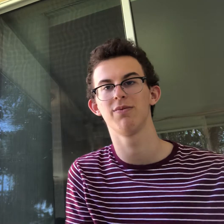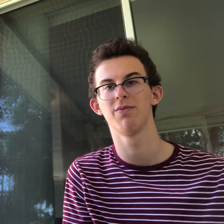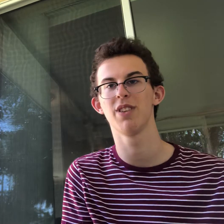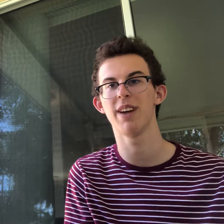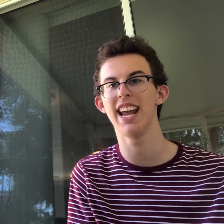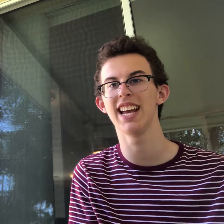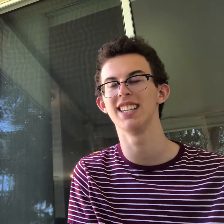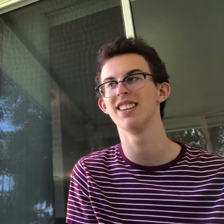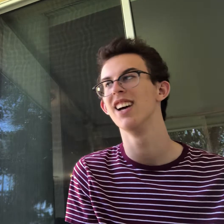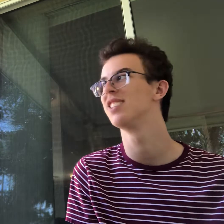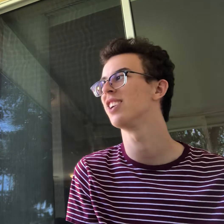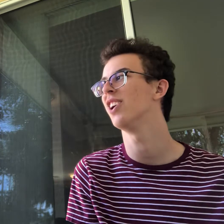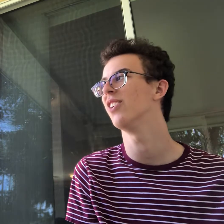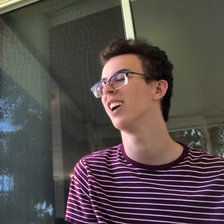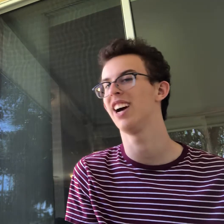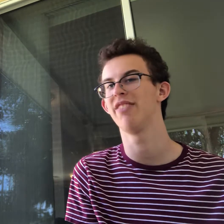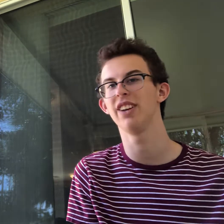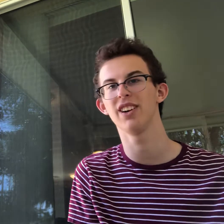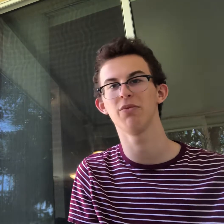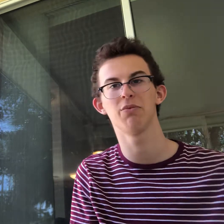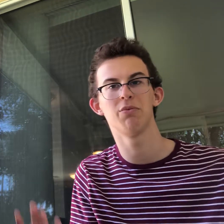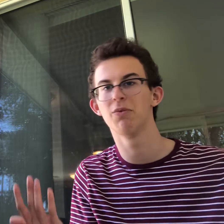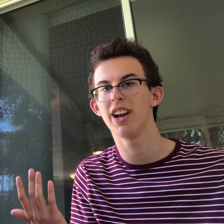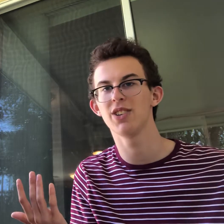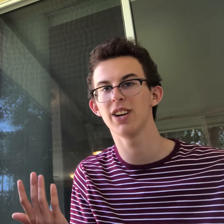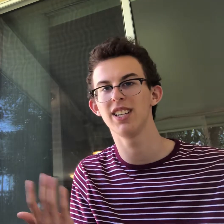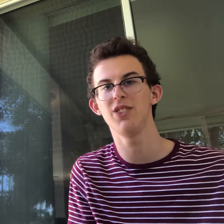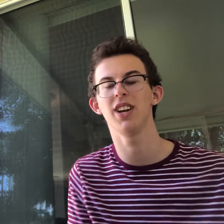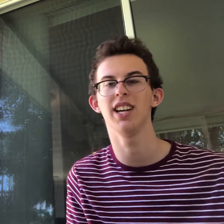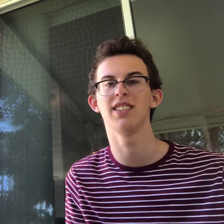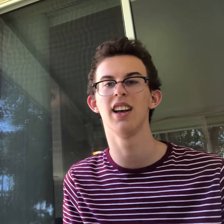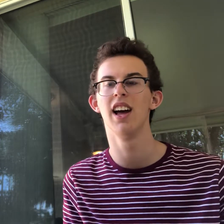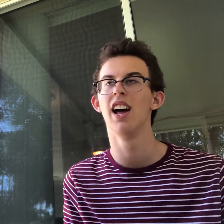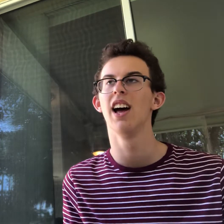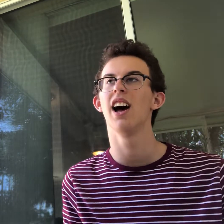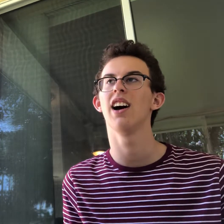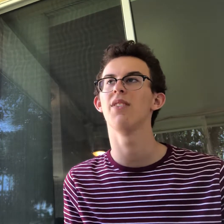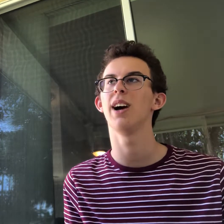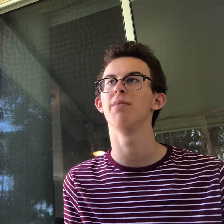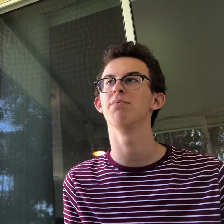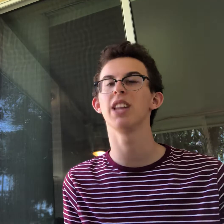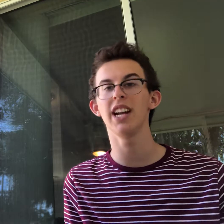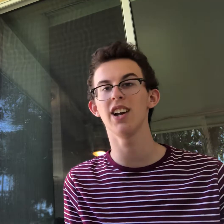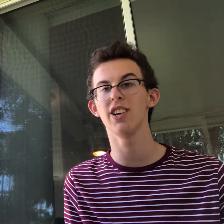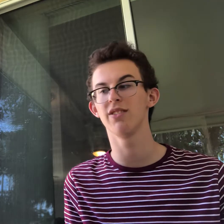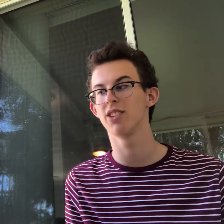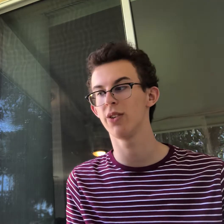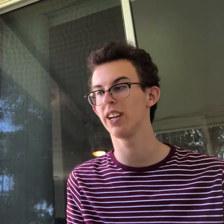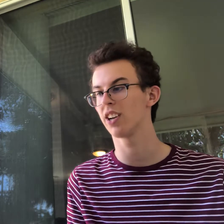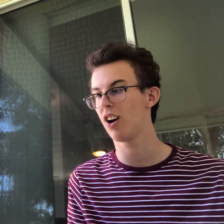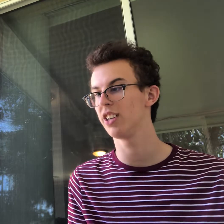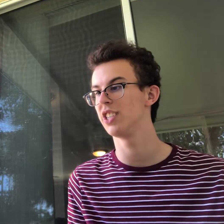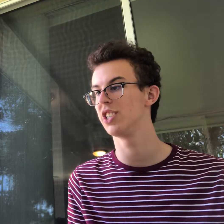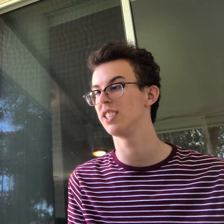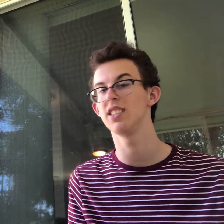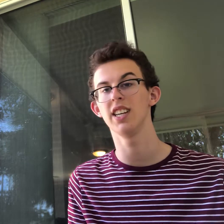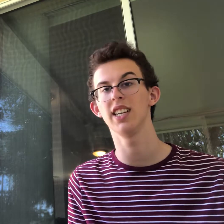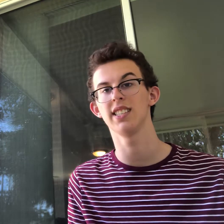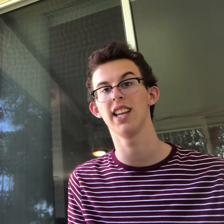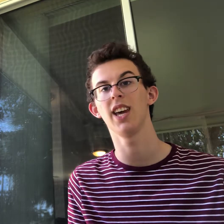with my hands. So I figured, why not try to teach you guys? I'm planning on going to college and studying sign language